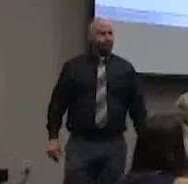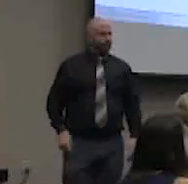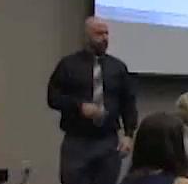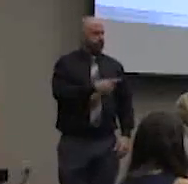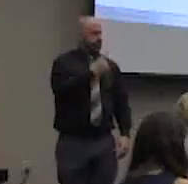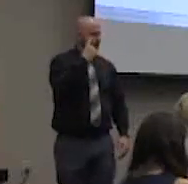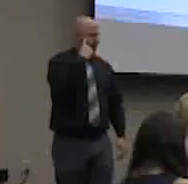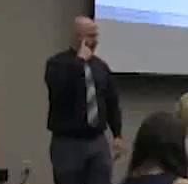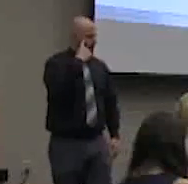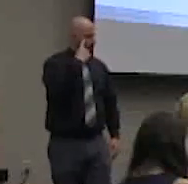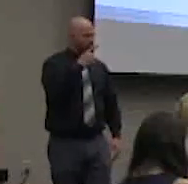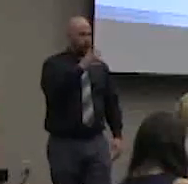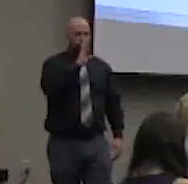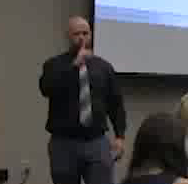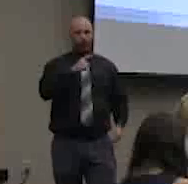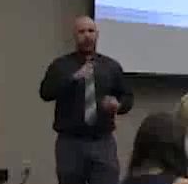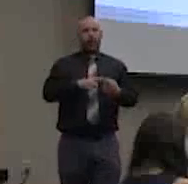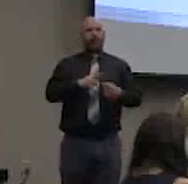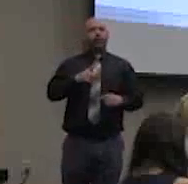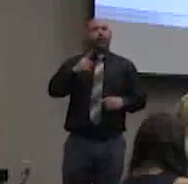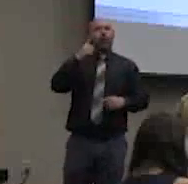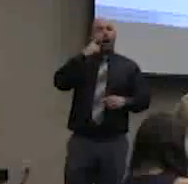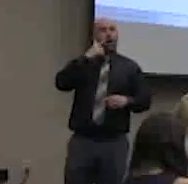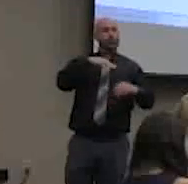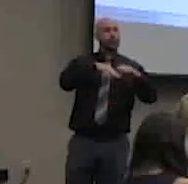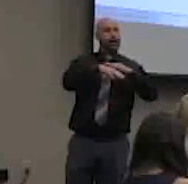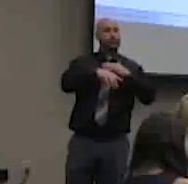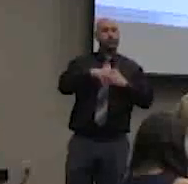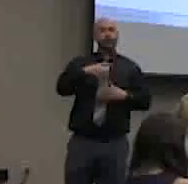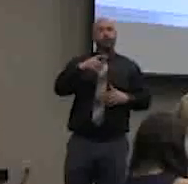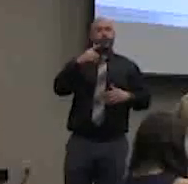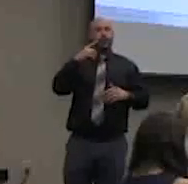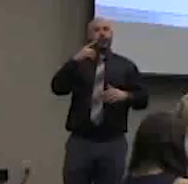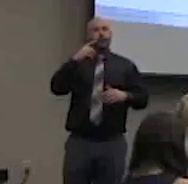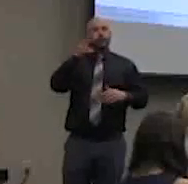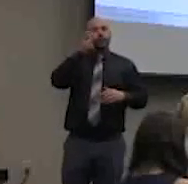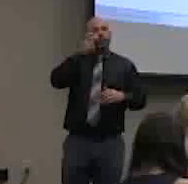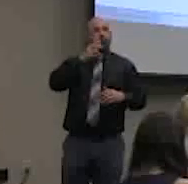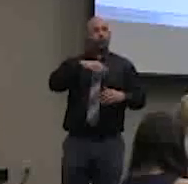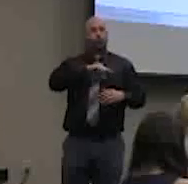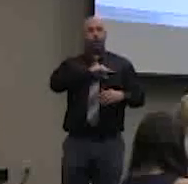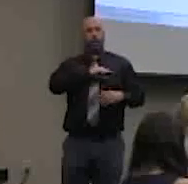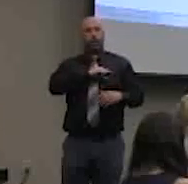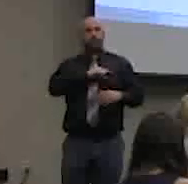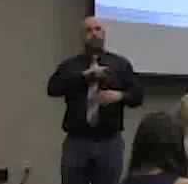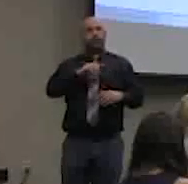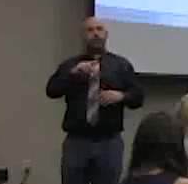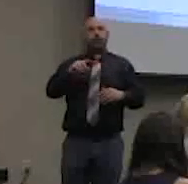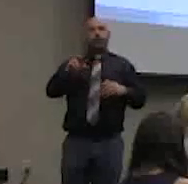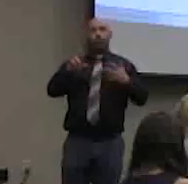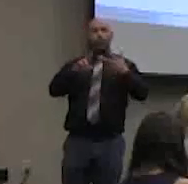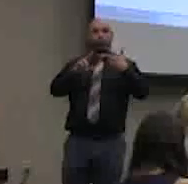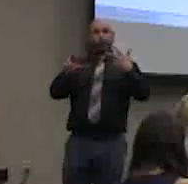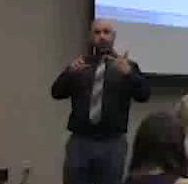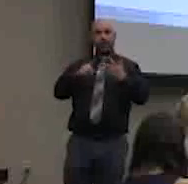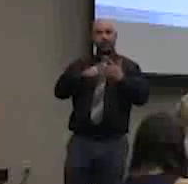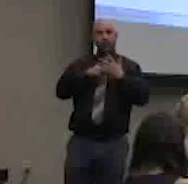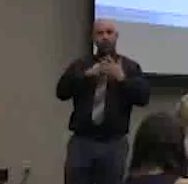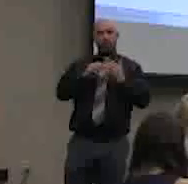eye is on access, your eye is on quality, but right now to get Ready Start off the ground, you spent a lot of